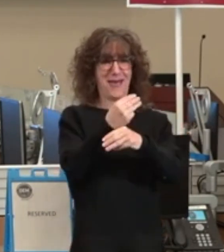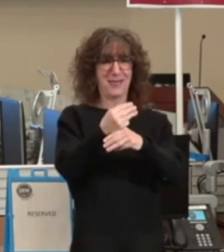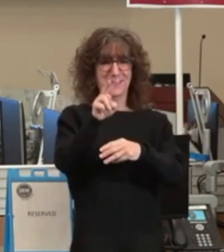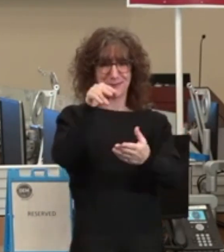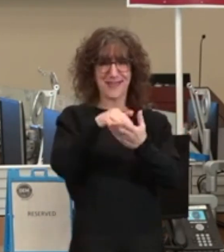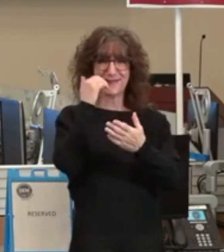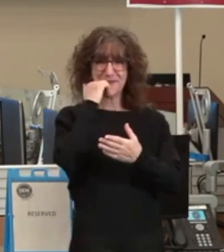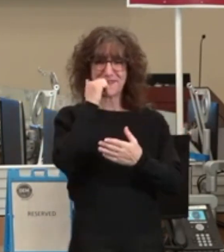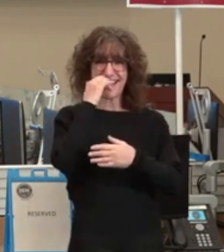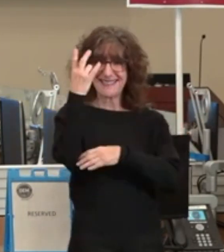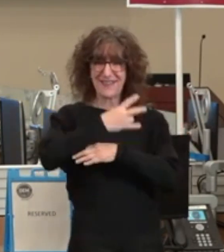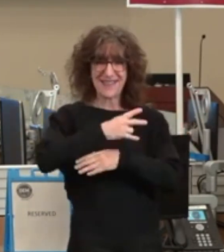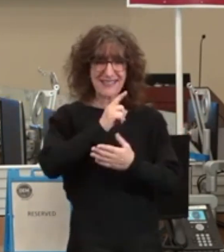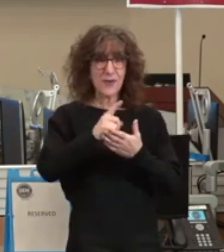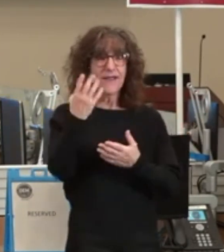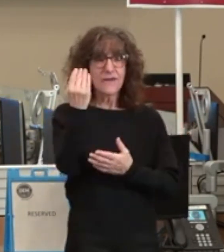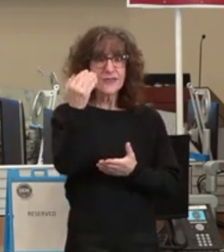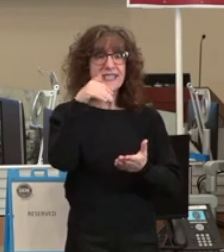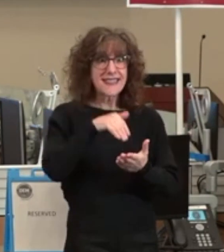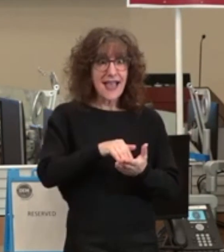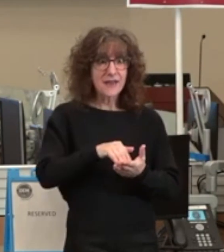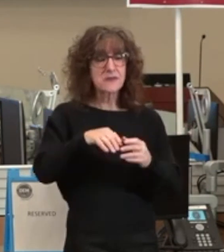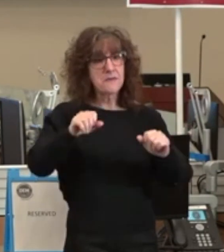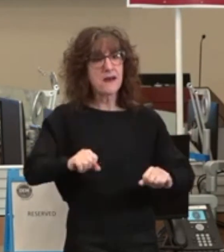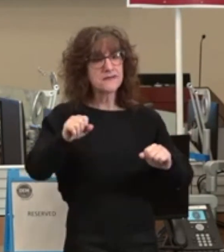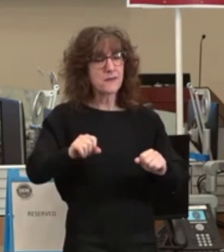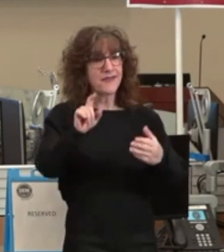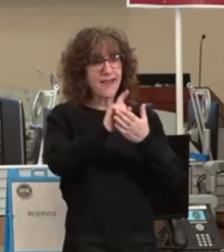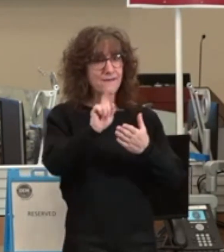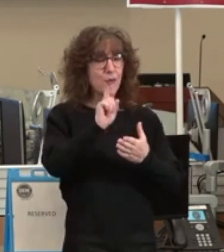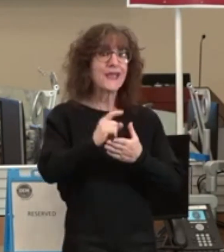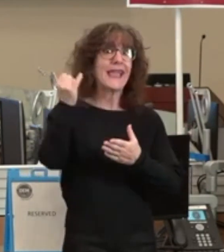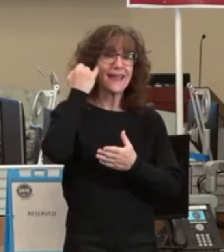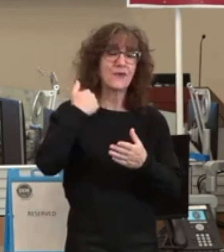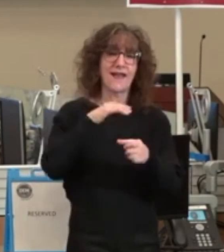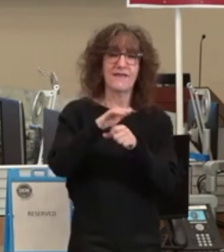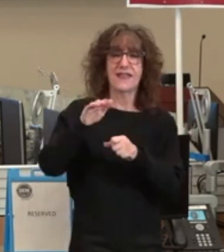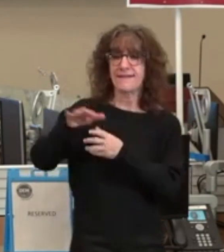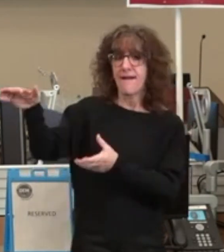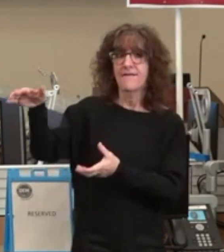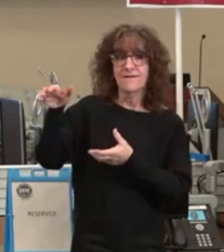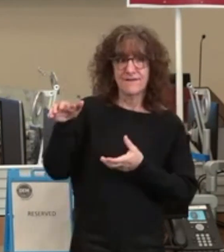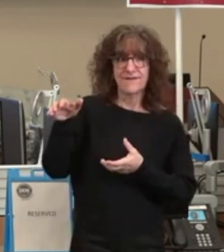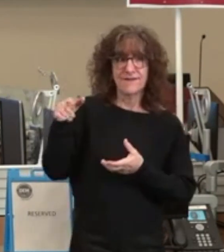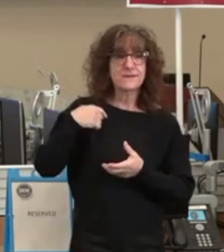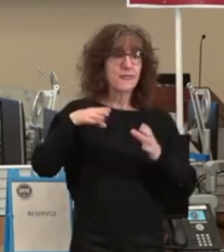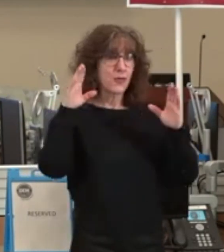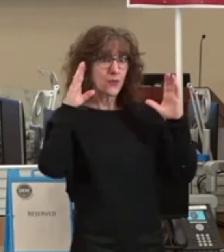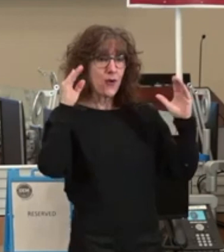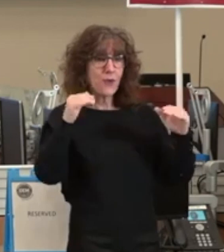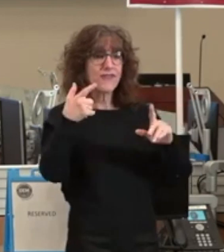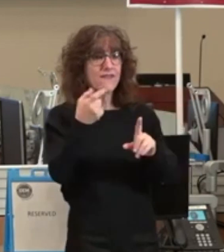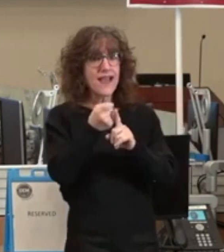2,000 a day, 7 days a week, 14,000 vaccinations possible should we be able to receive that amount. We are hopeful that the